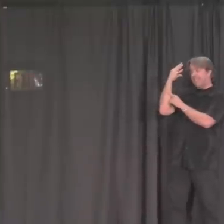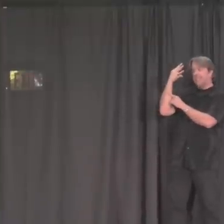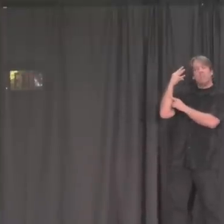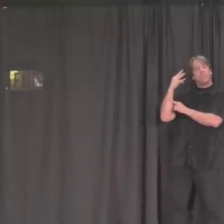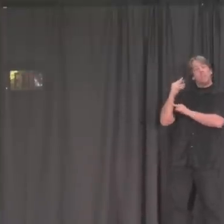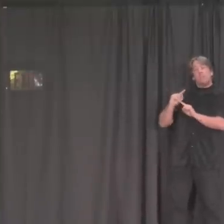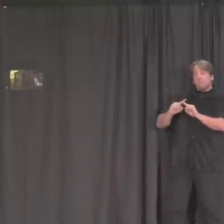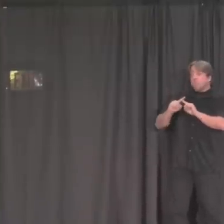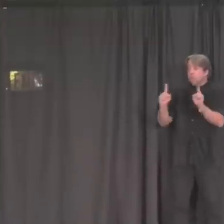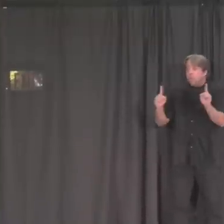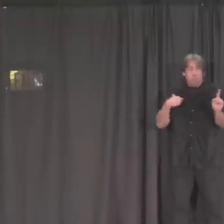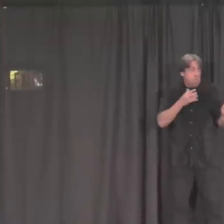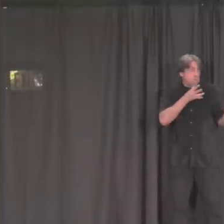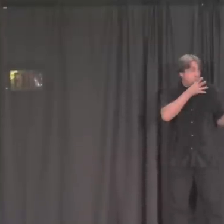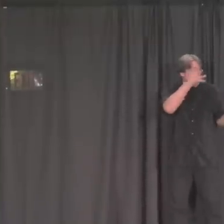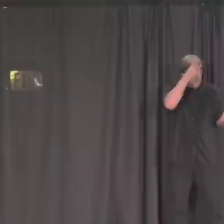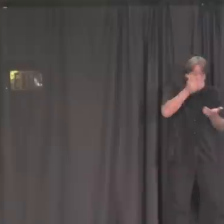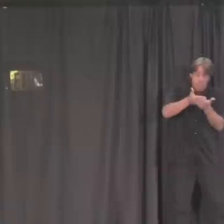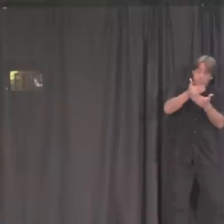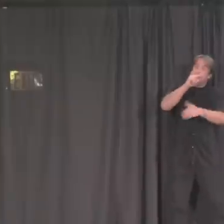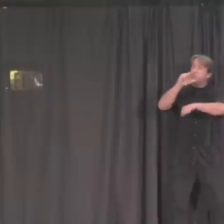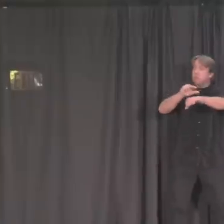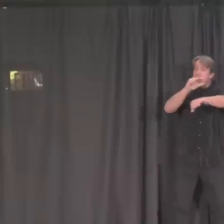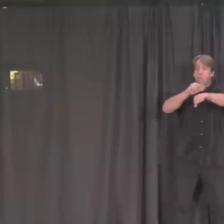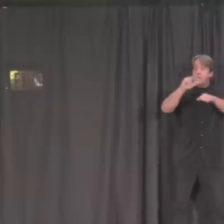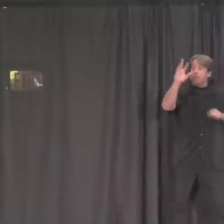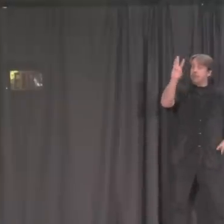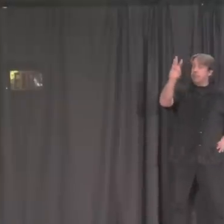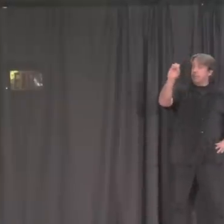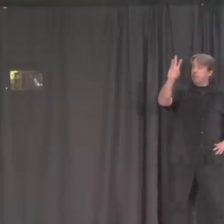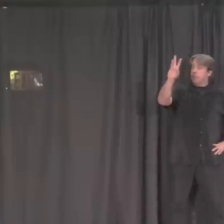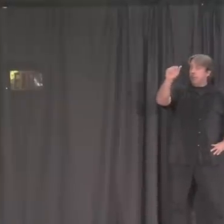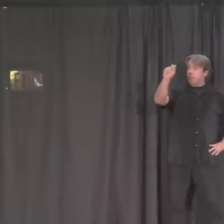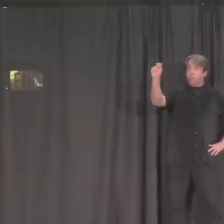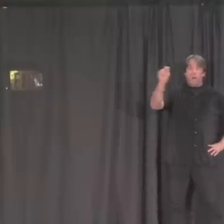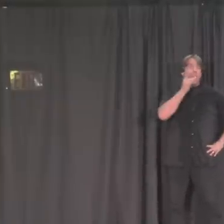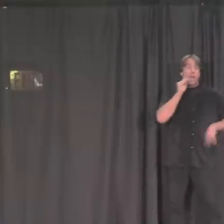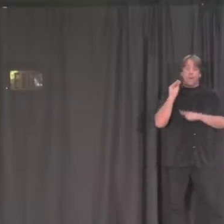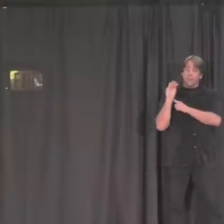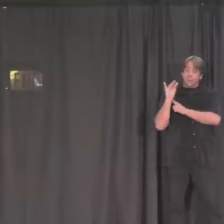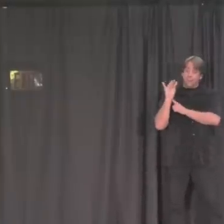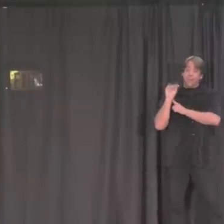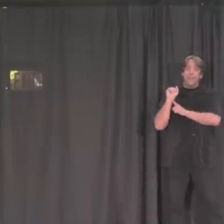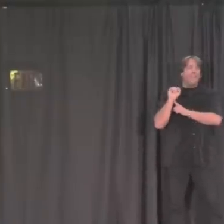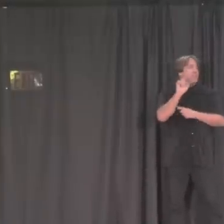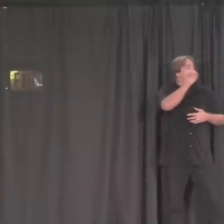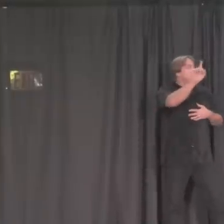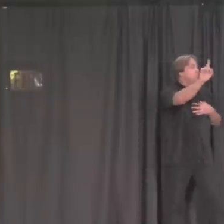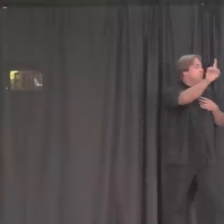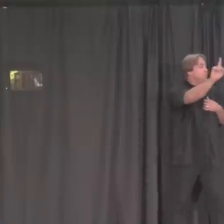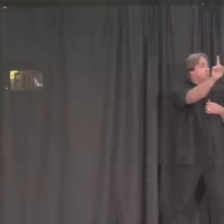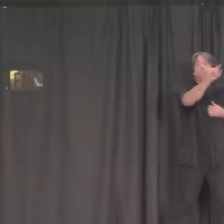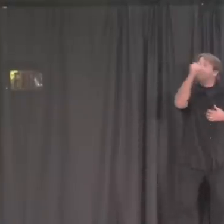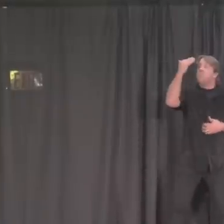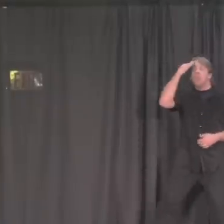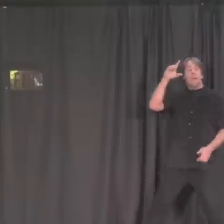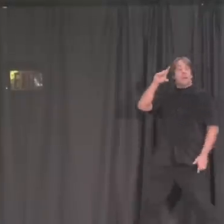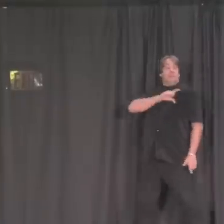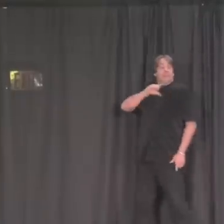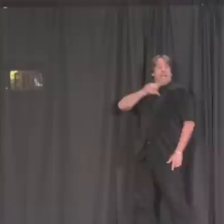rang, a light would flash. But did my parents buy a regular little itty bitty 60 watt light bulb? Oh no.